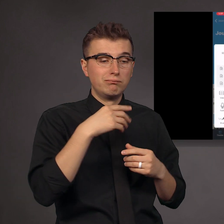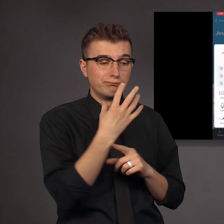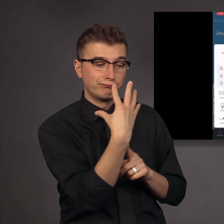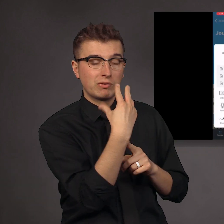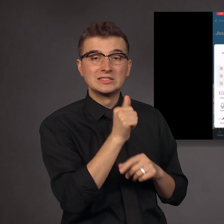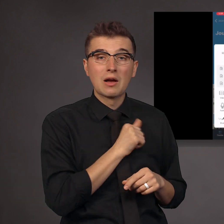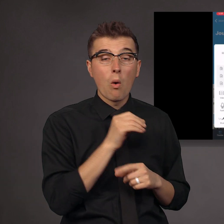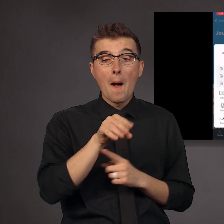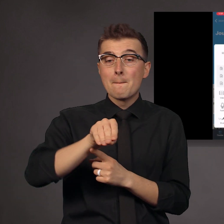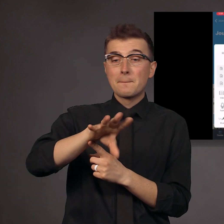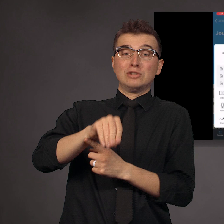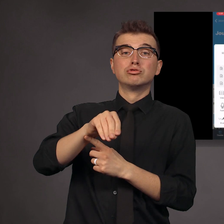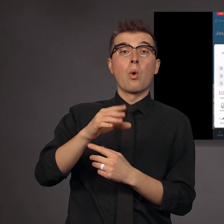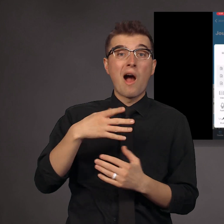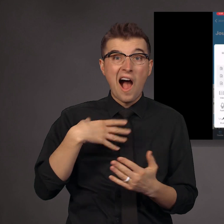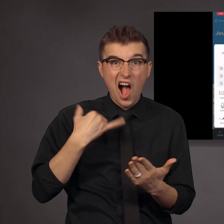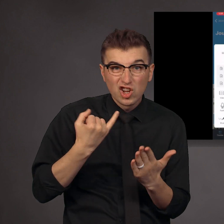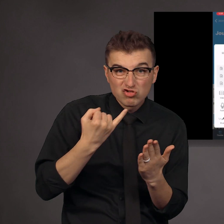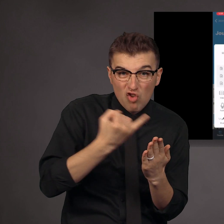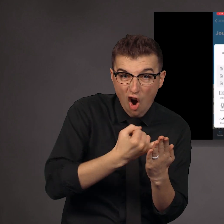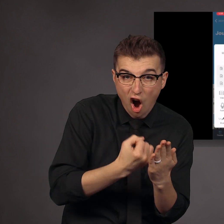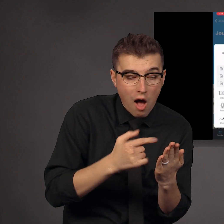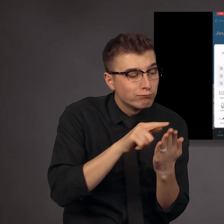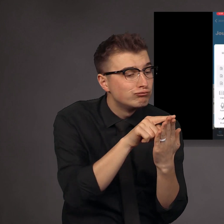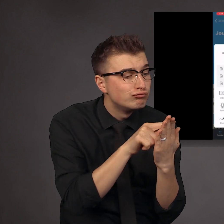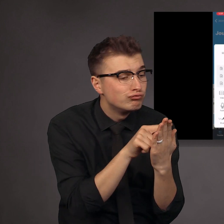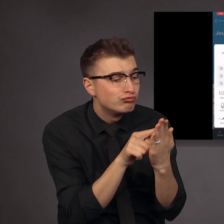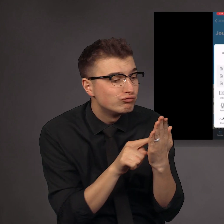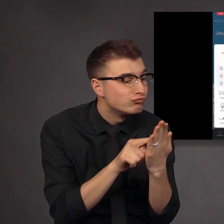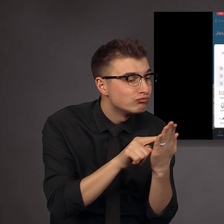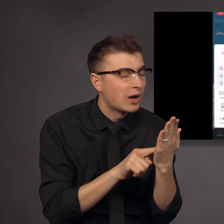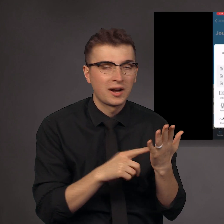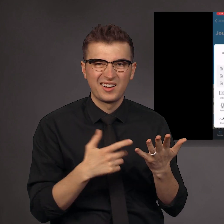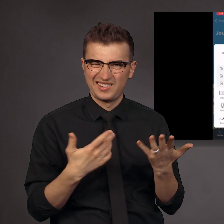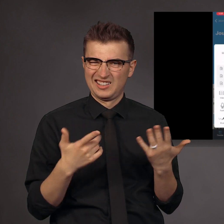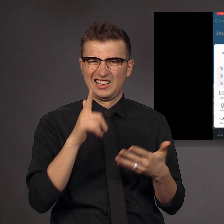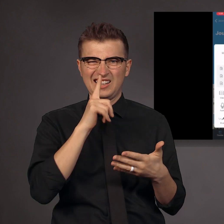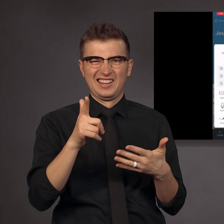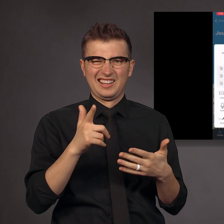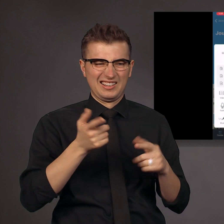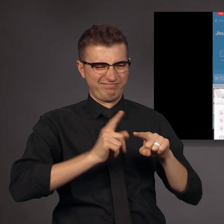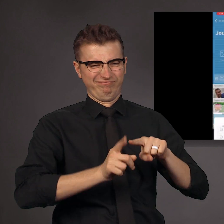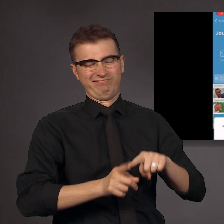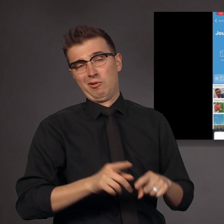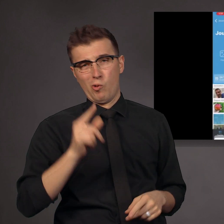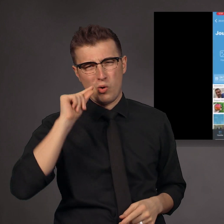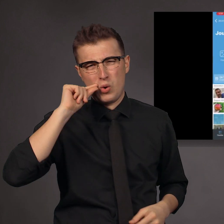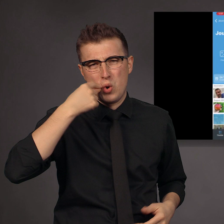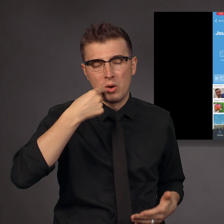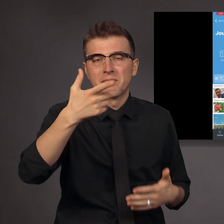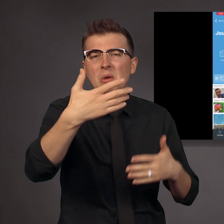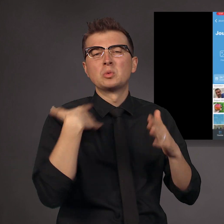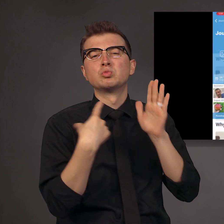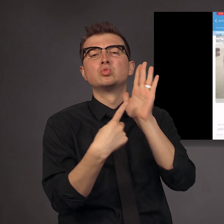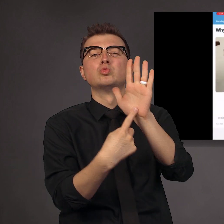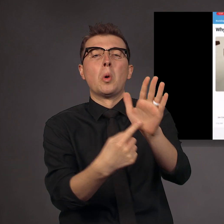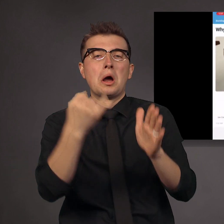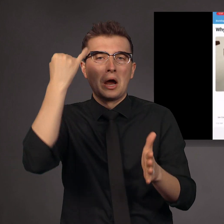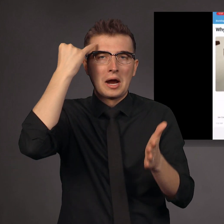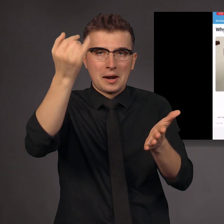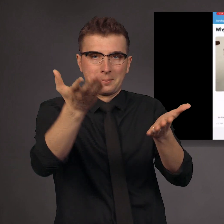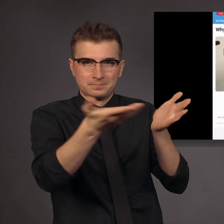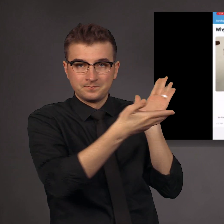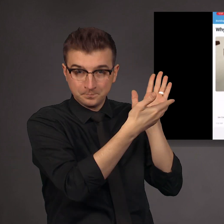take a picture with my camera. I can even draw on it. It's super, super cool. At any rate, let me show you a couple of journal entries